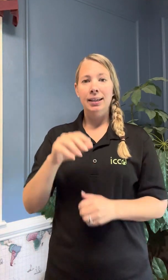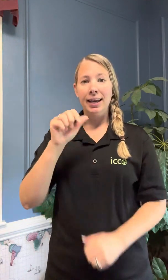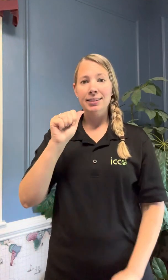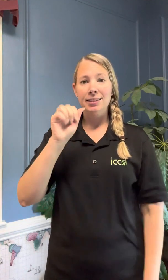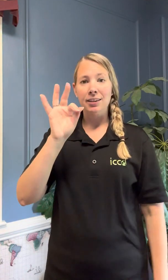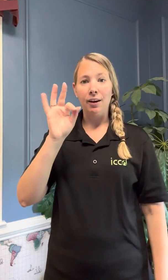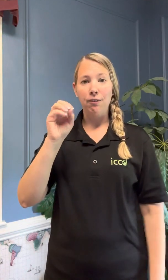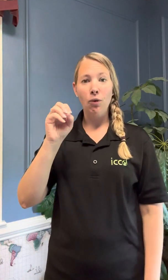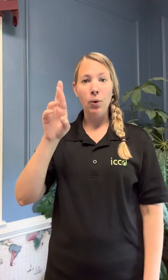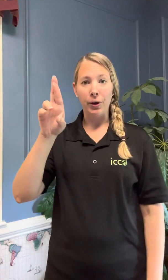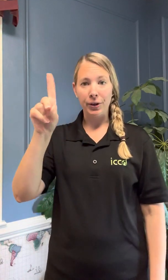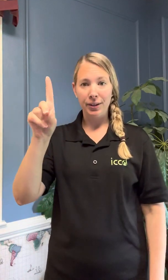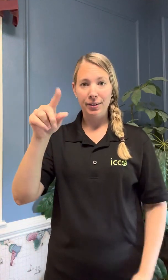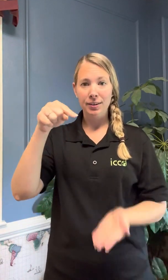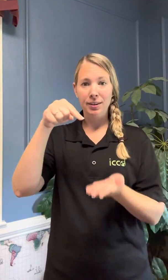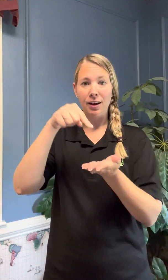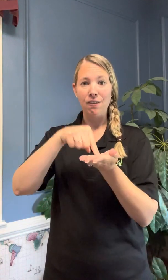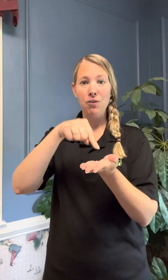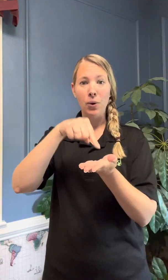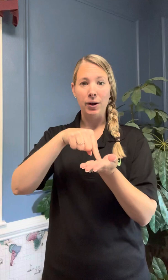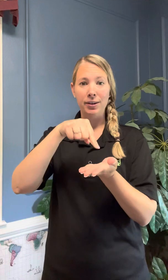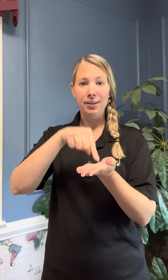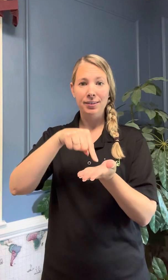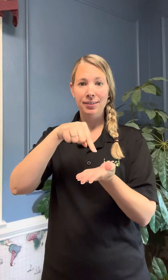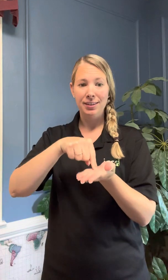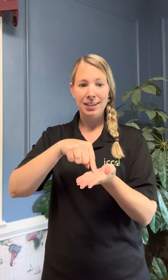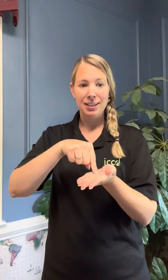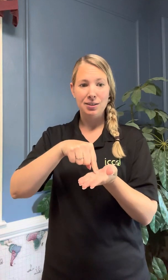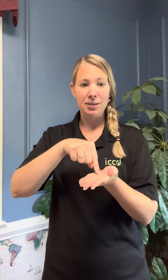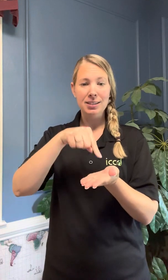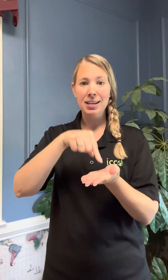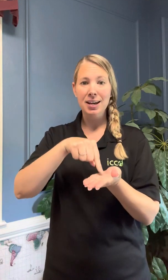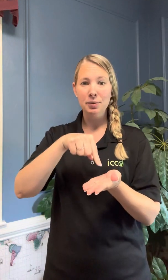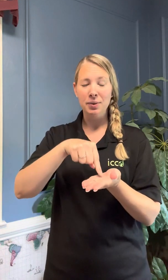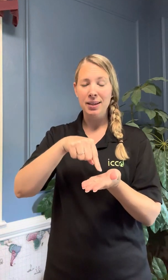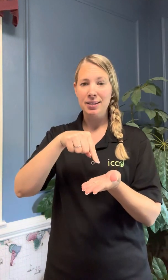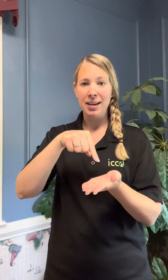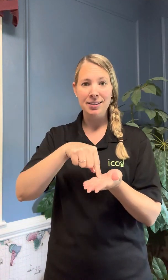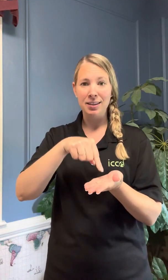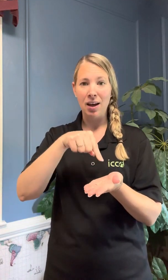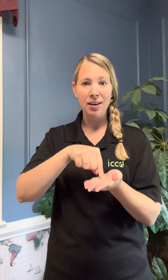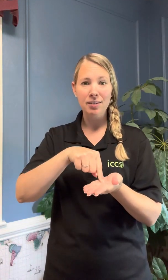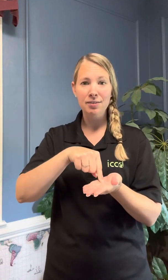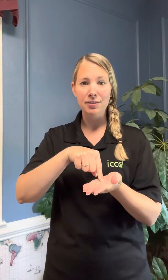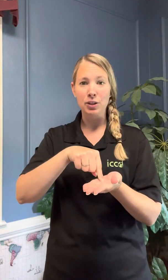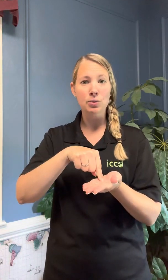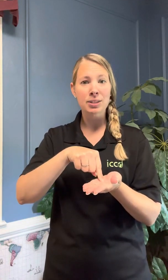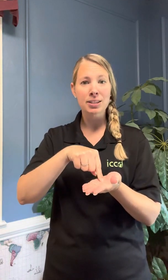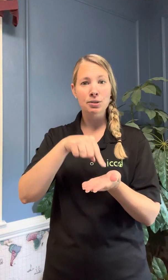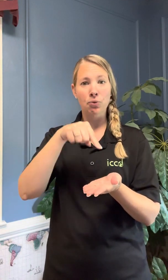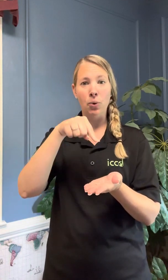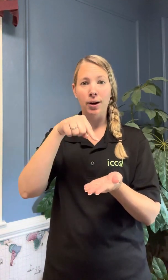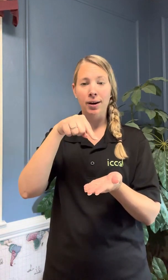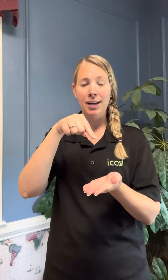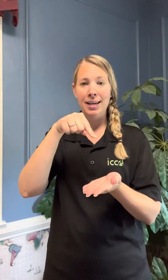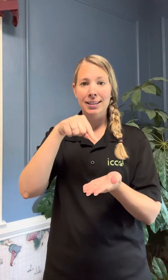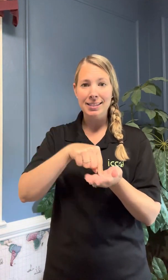Next is afford, afford. So this sign has a lot of uses for